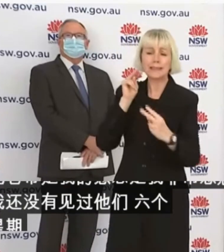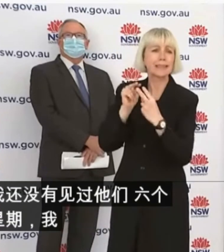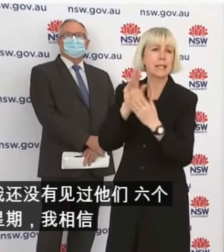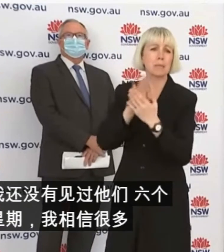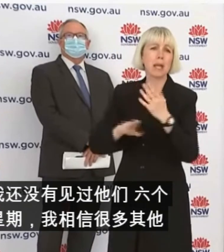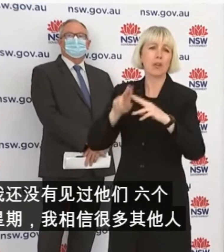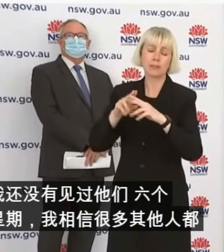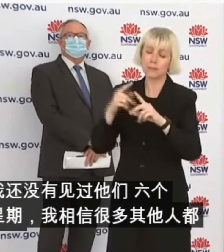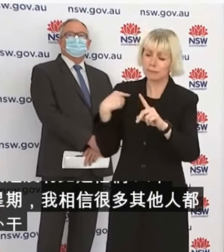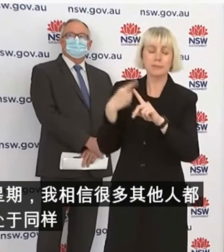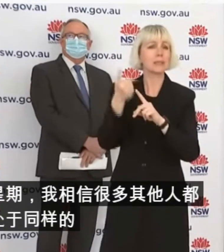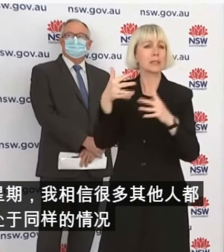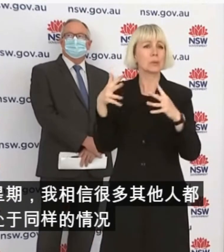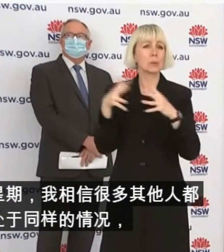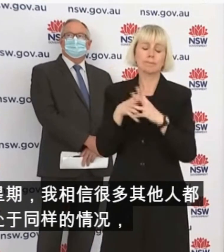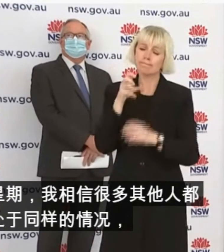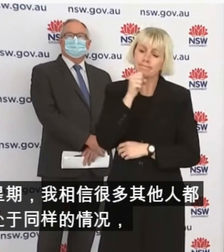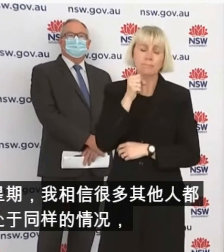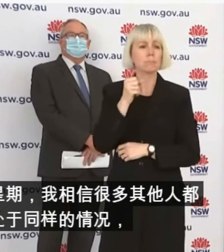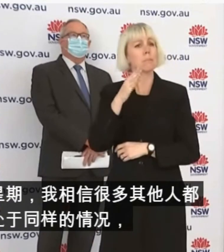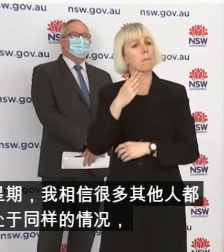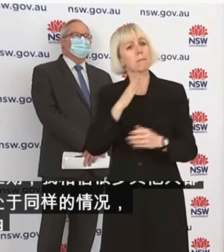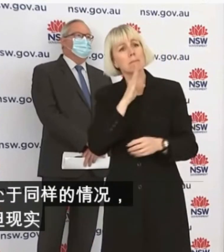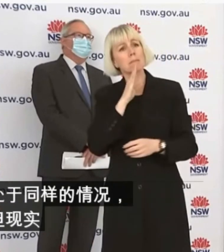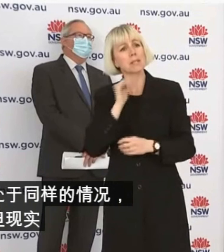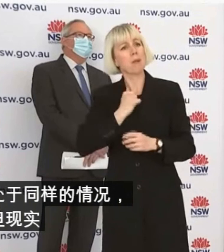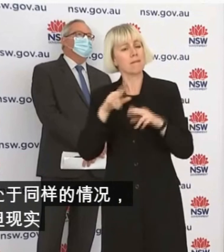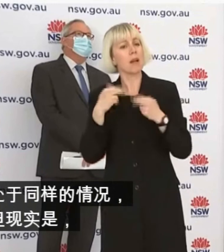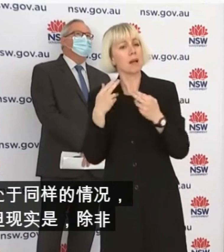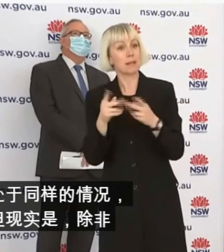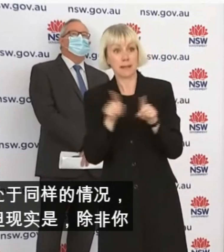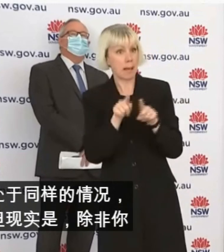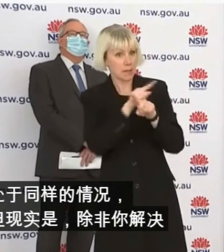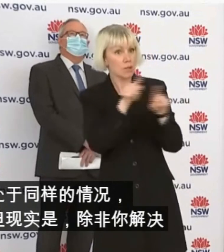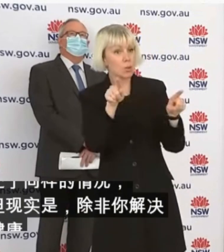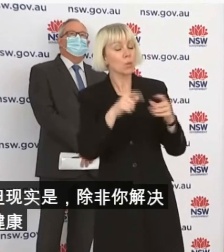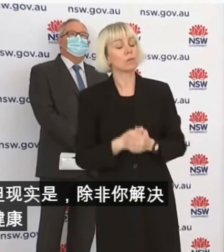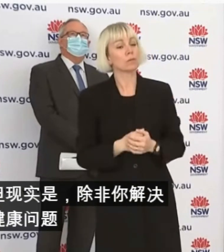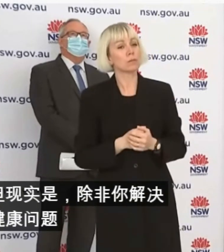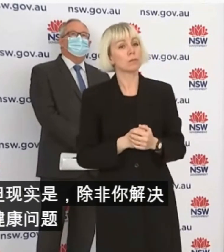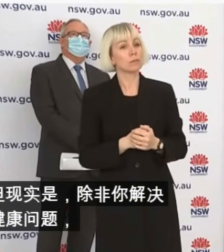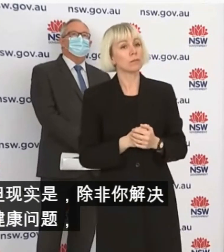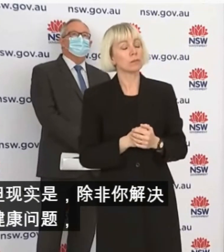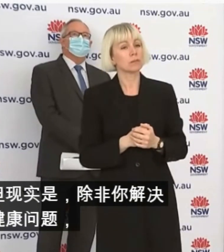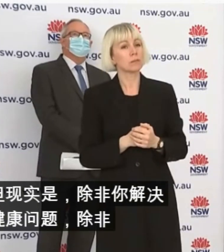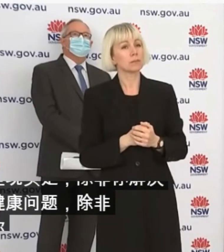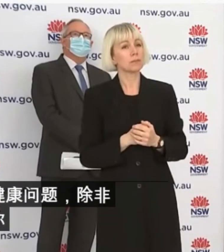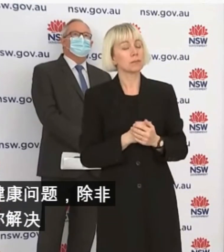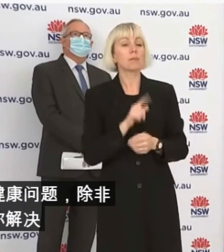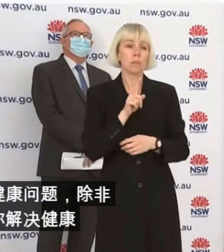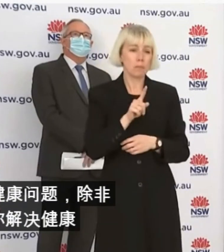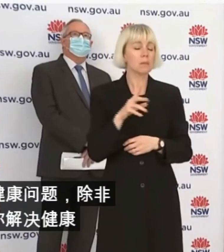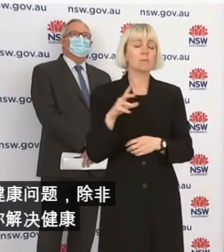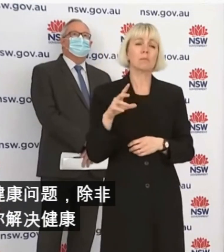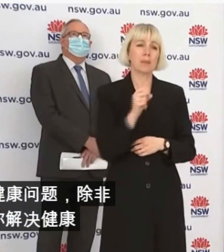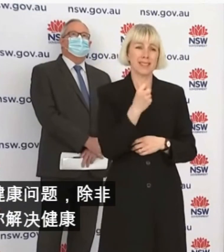6 weeks, and I'm sure many others are in the same situation. But the reality is that unless you get on top of the health issues, unless you get on top of